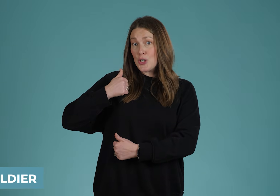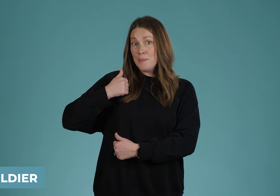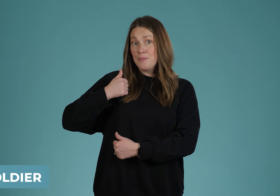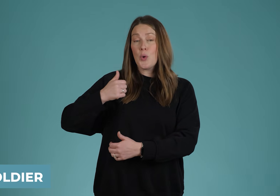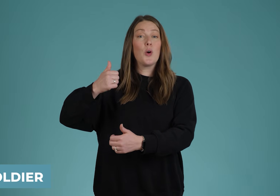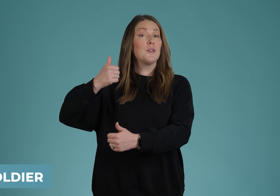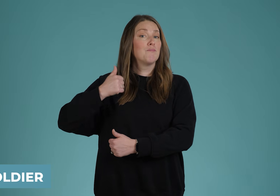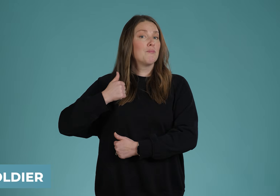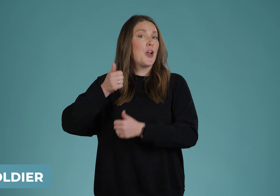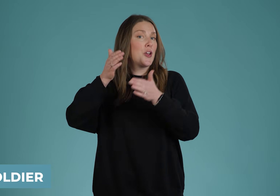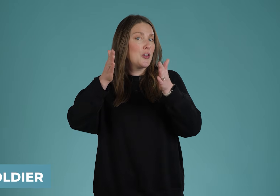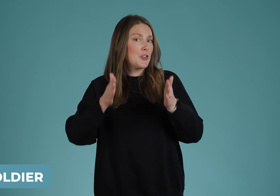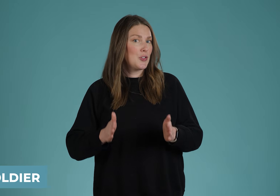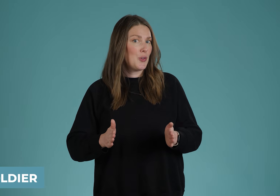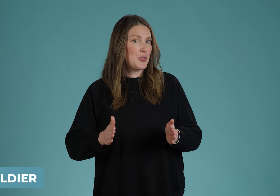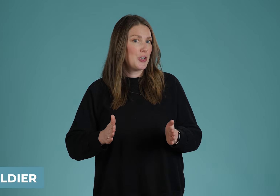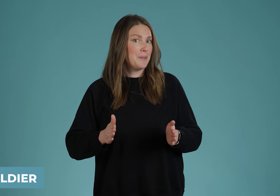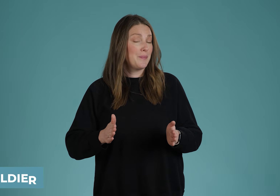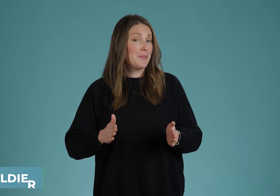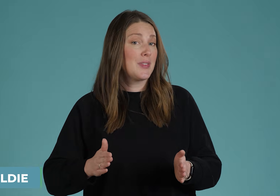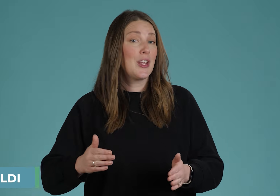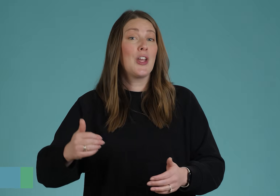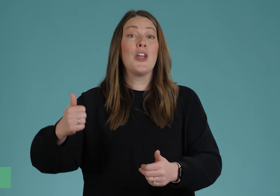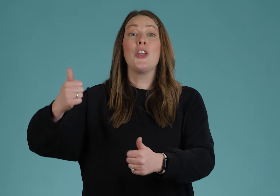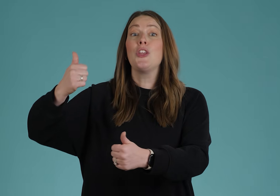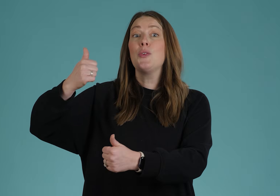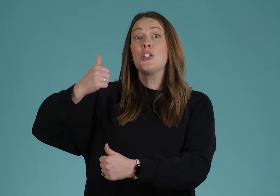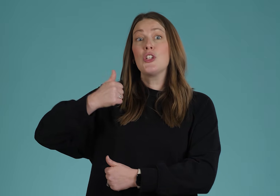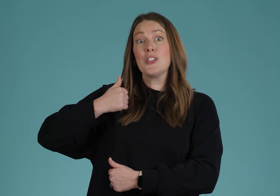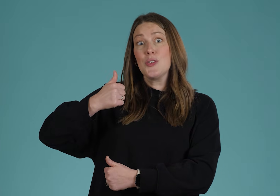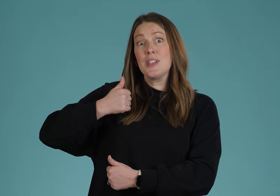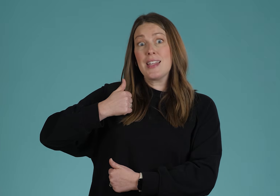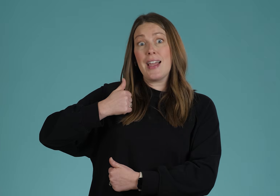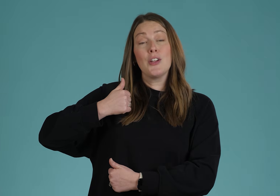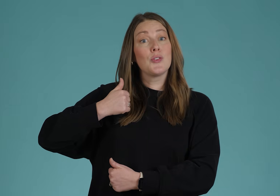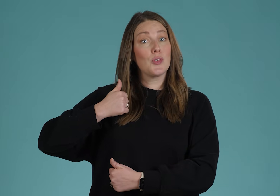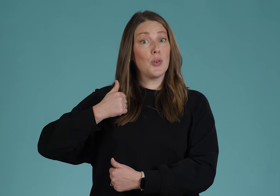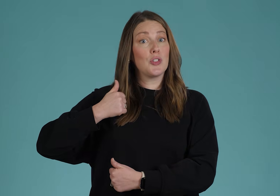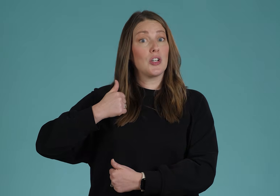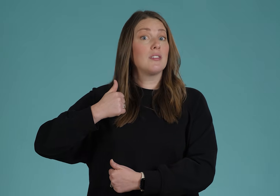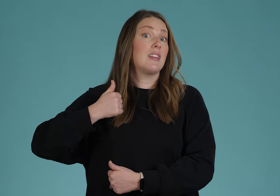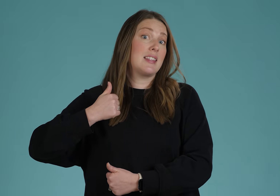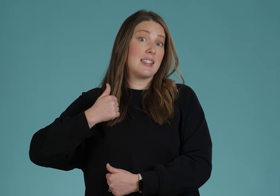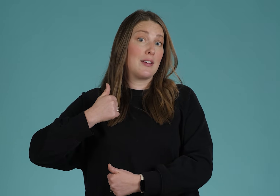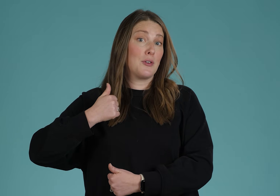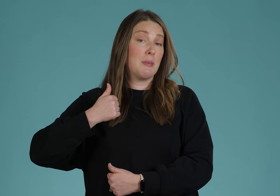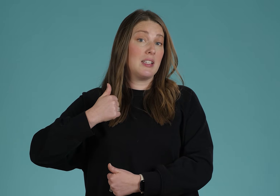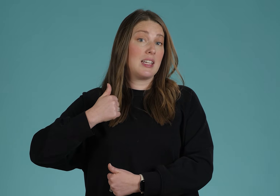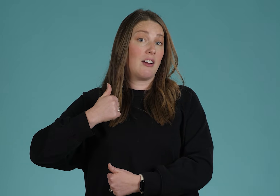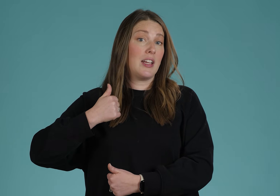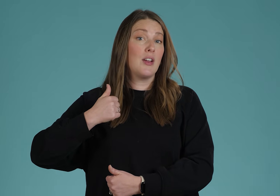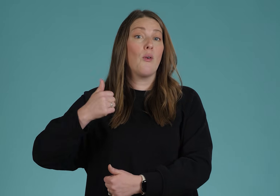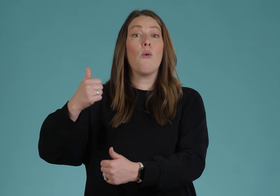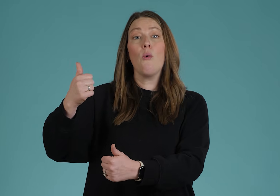Soldier or soldier. You can just do the sign soldier, like the sign for military,